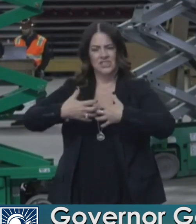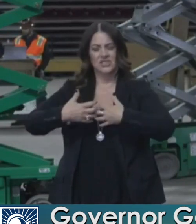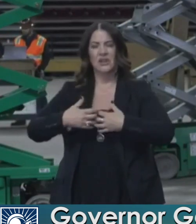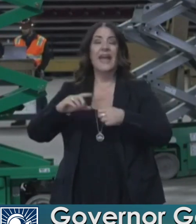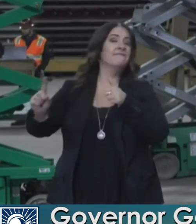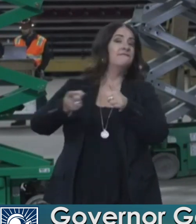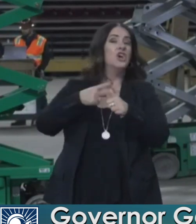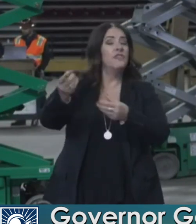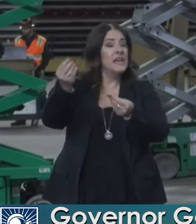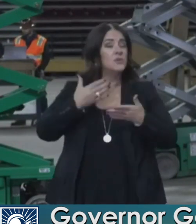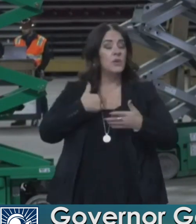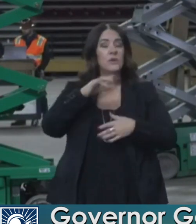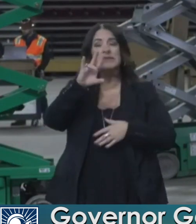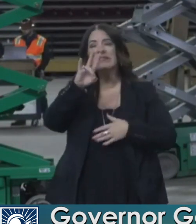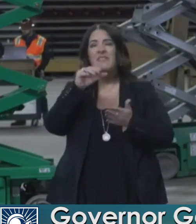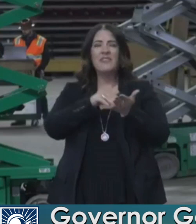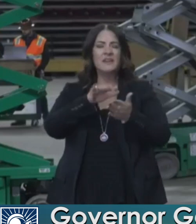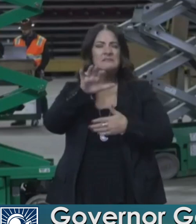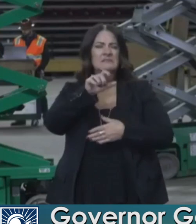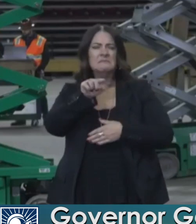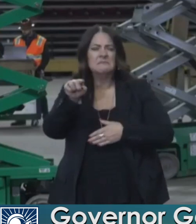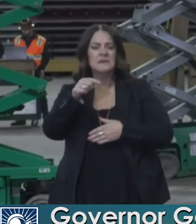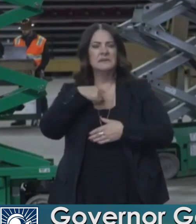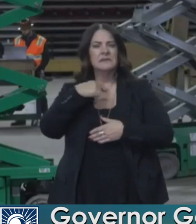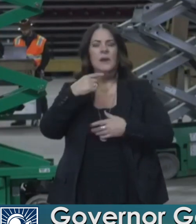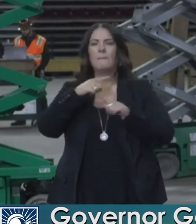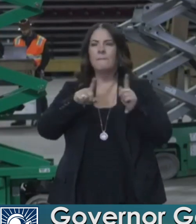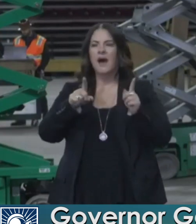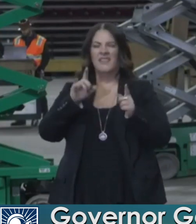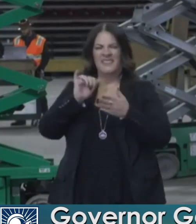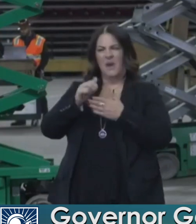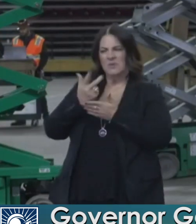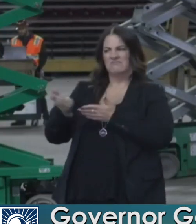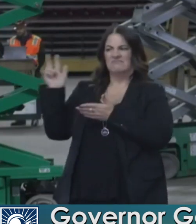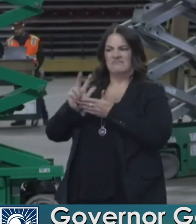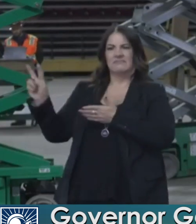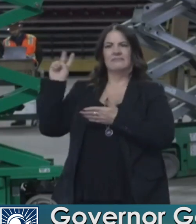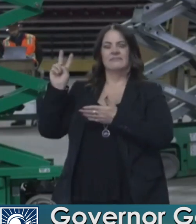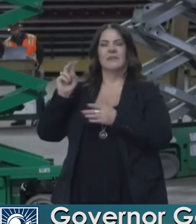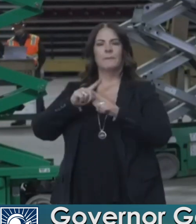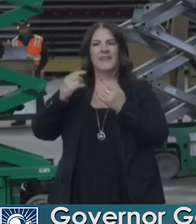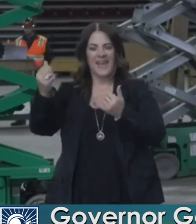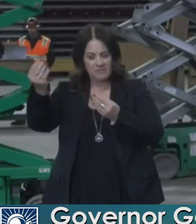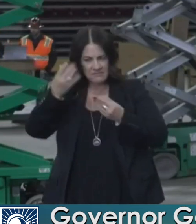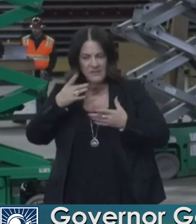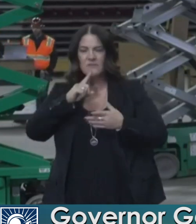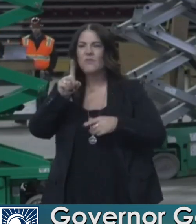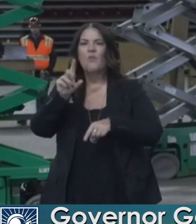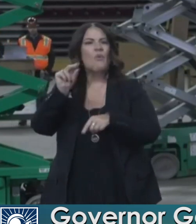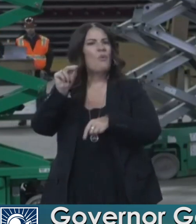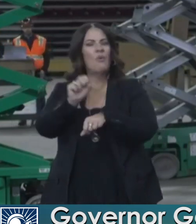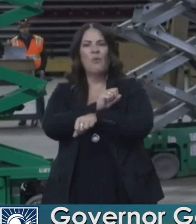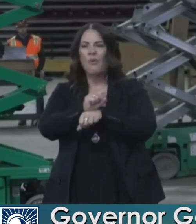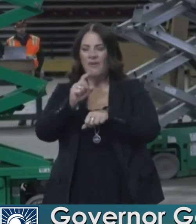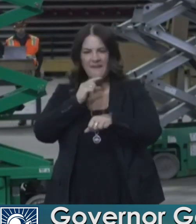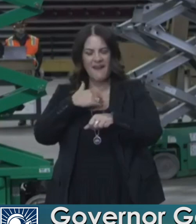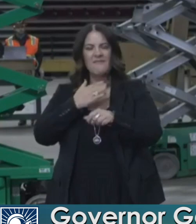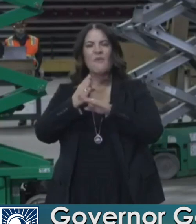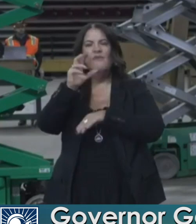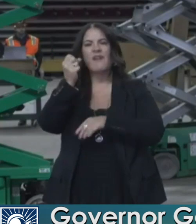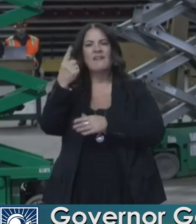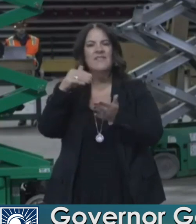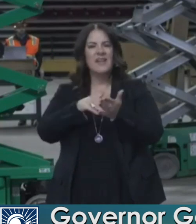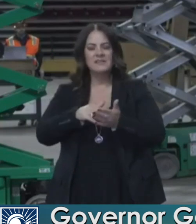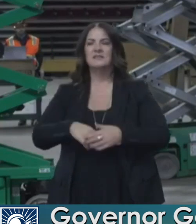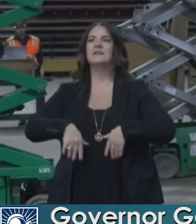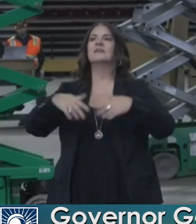7,587 that was identified just a few weeks ago. In addition to that, We're getting back all of those ventilators, over